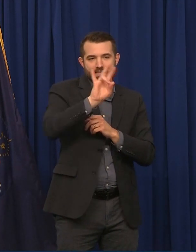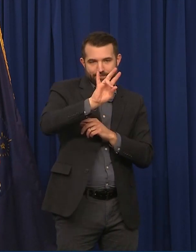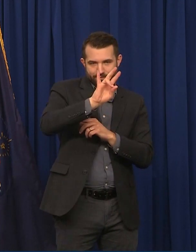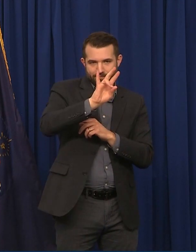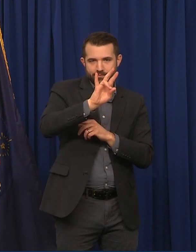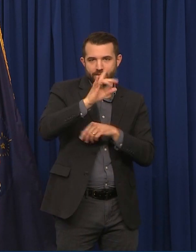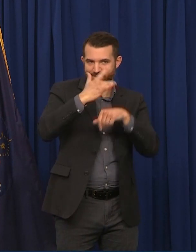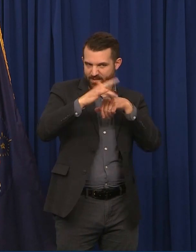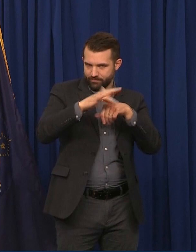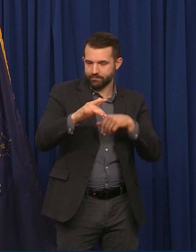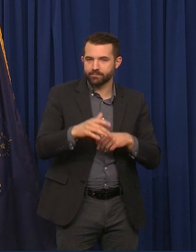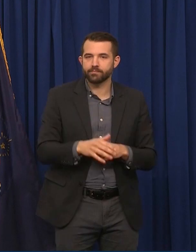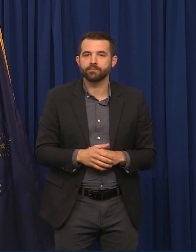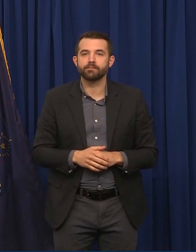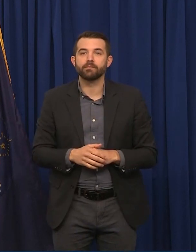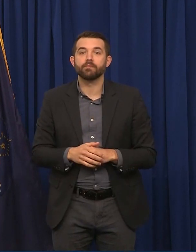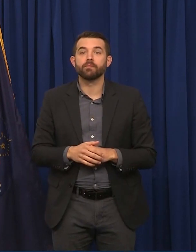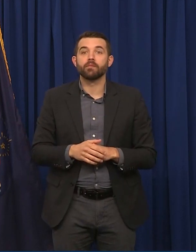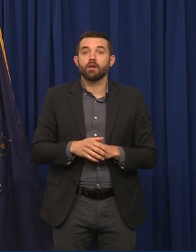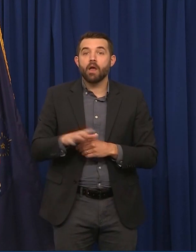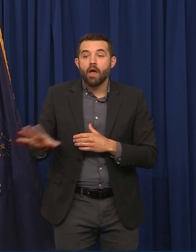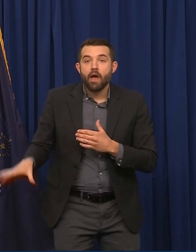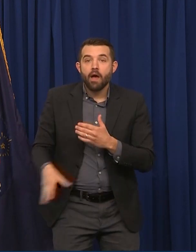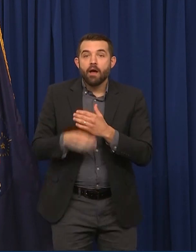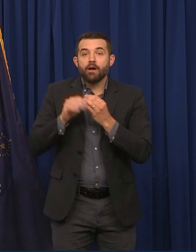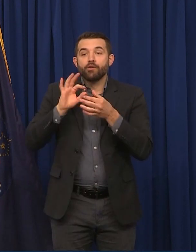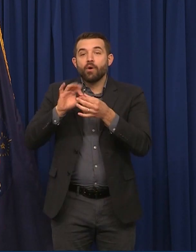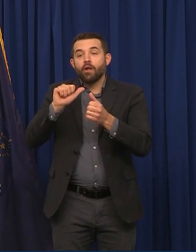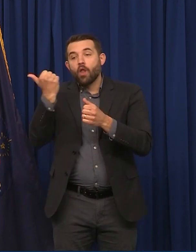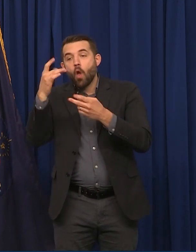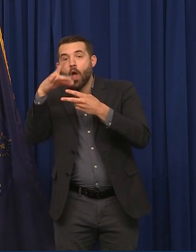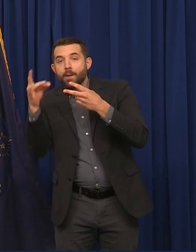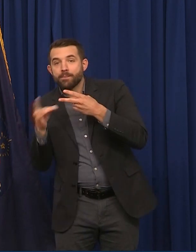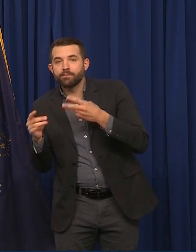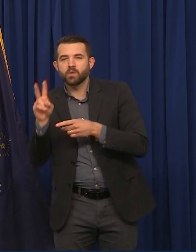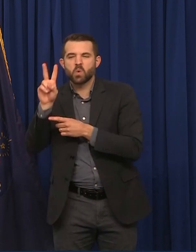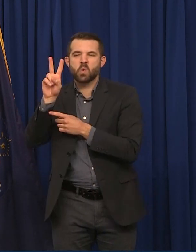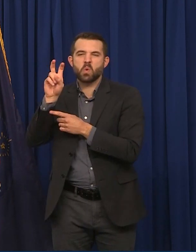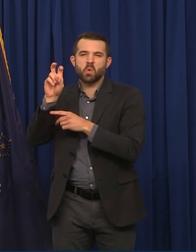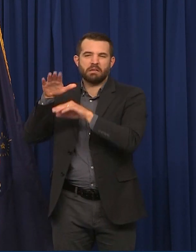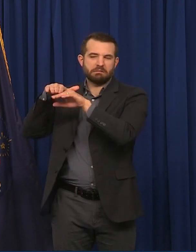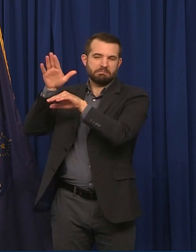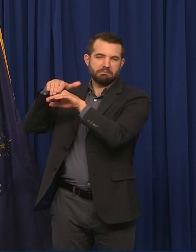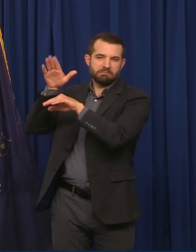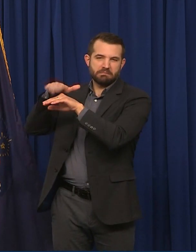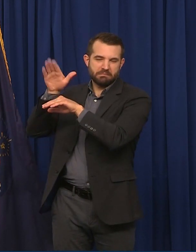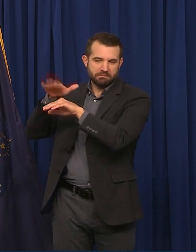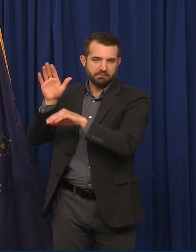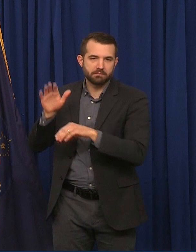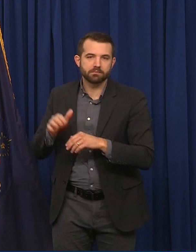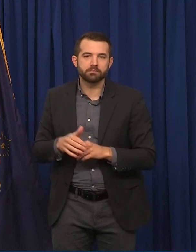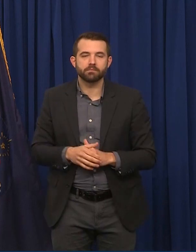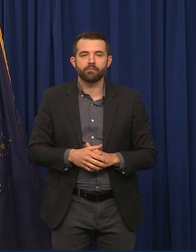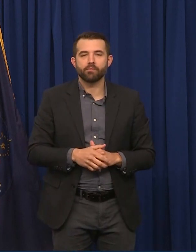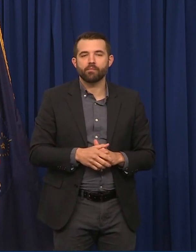alternative ventilators across the state. And Maine hospitals report the availability